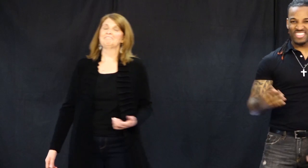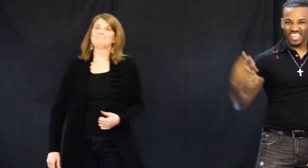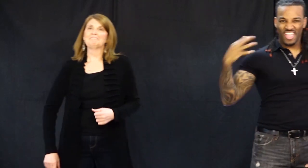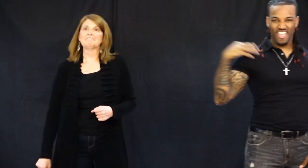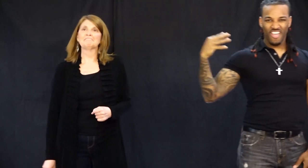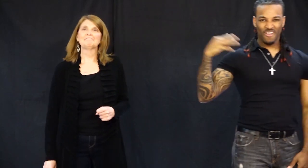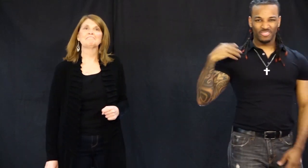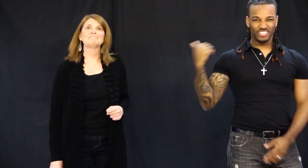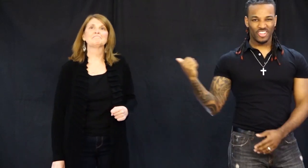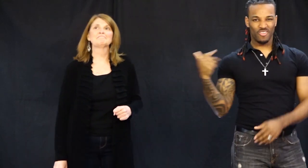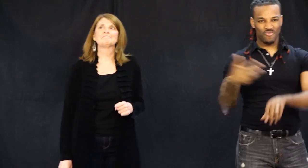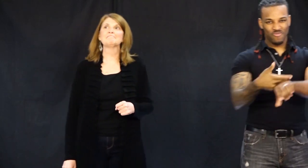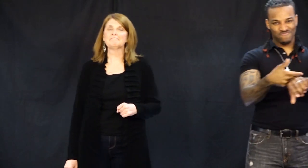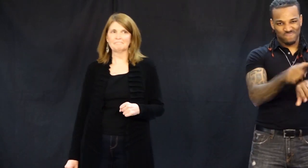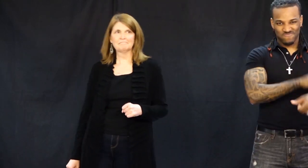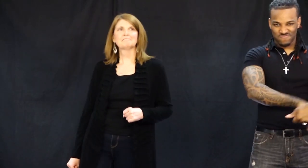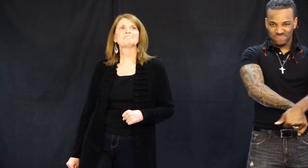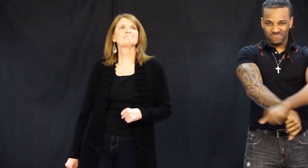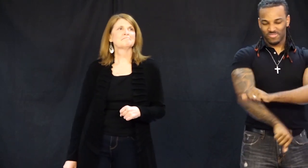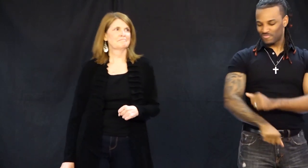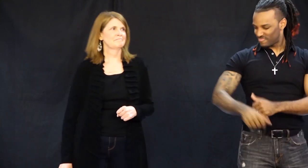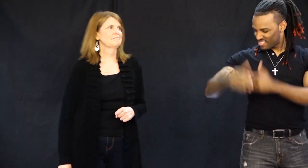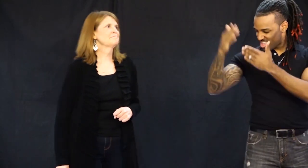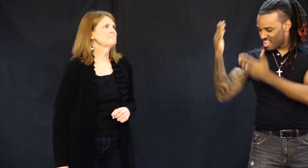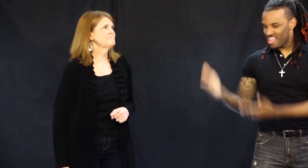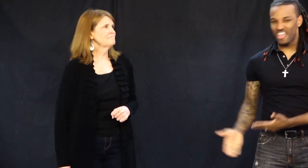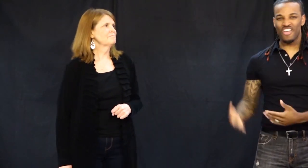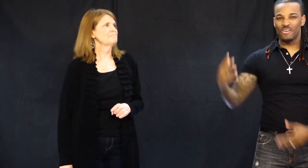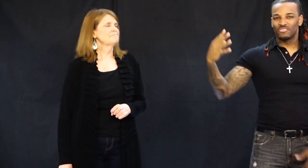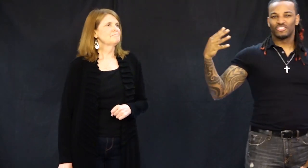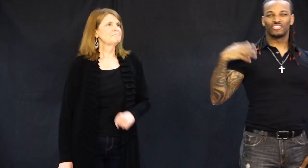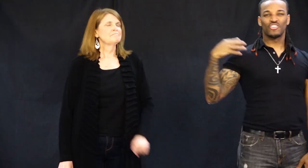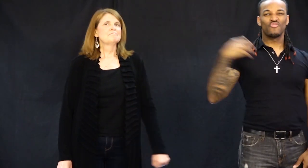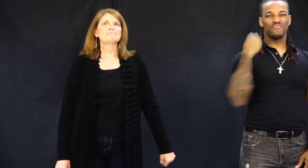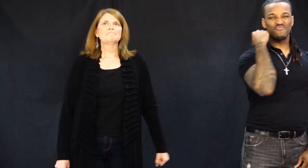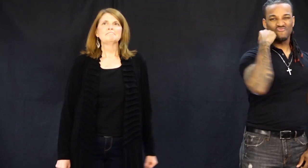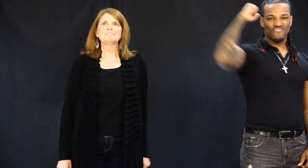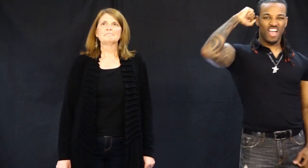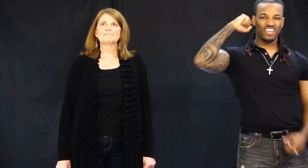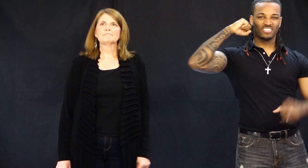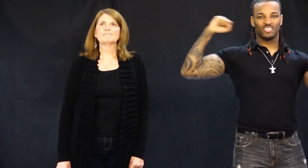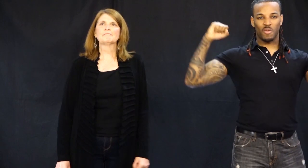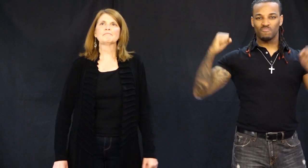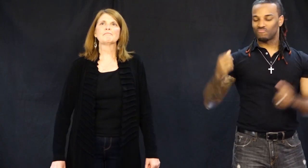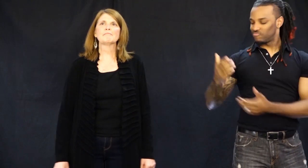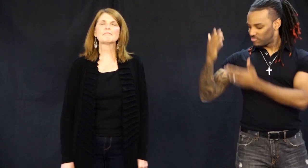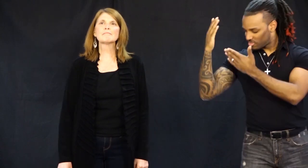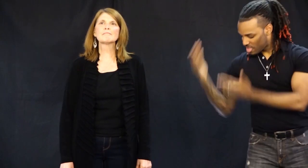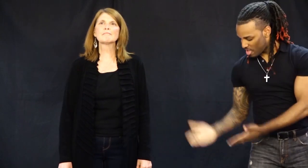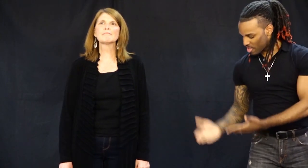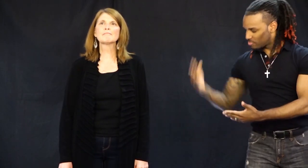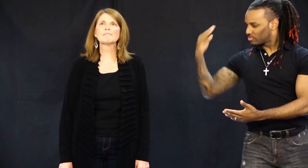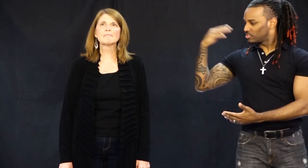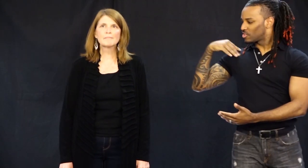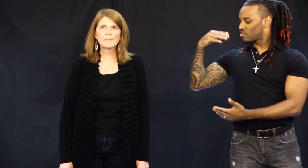What? Here comes the general. Rise up. What? Here comes the general. Rise up. What? Here comes the